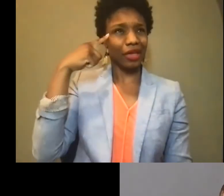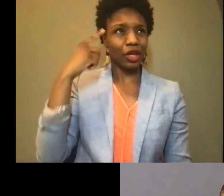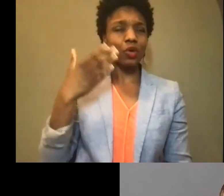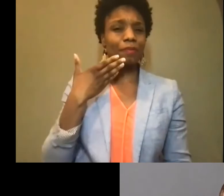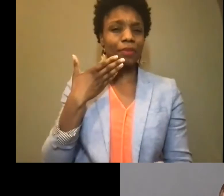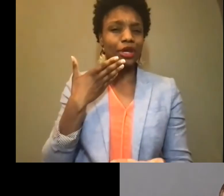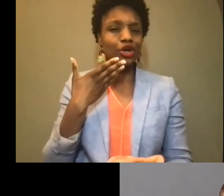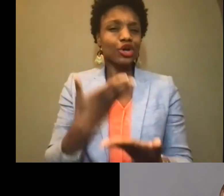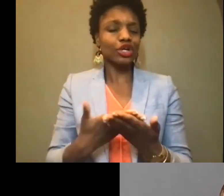training.